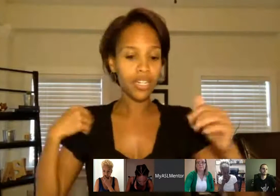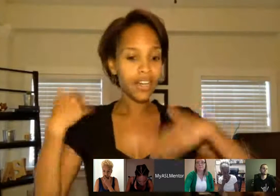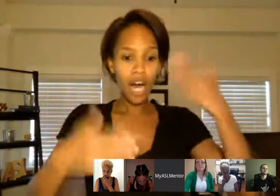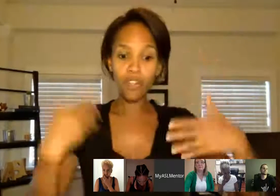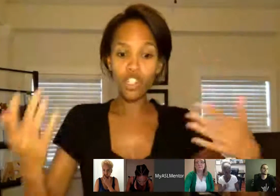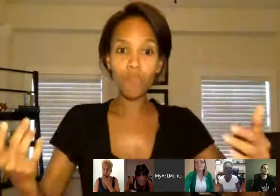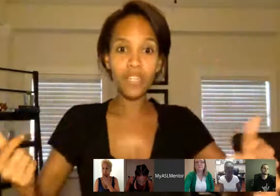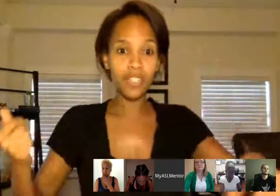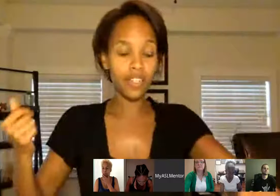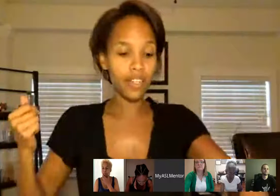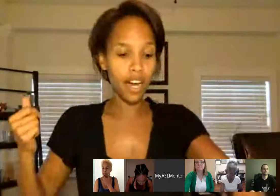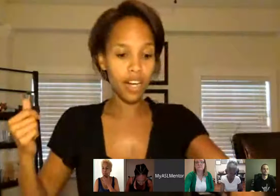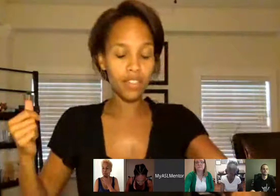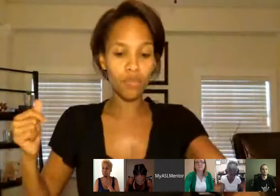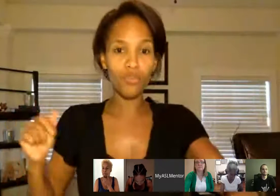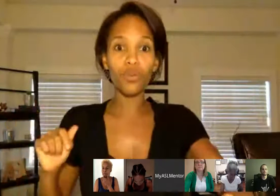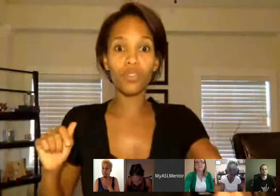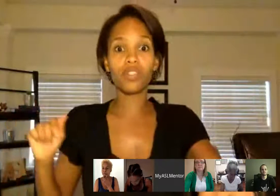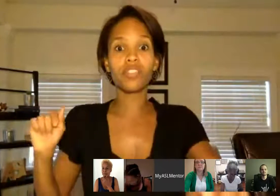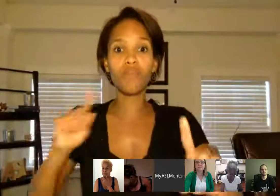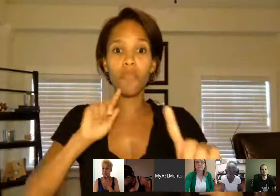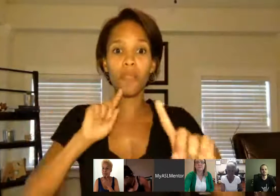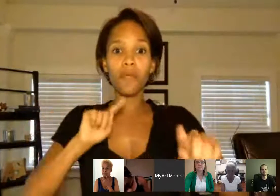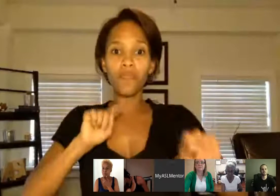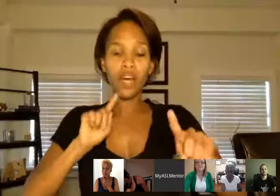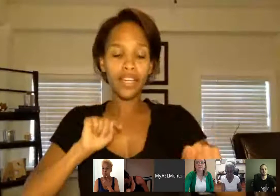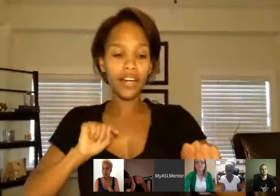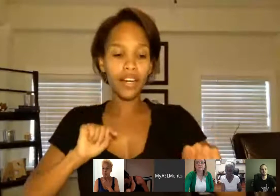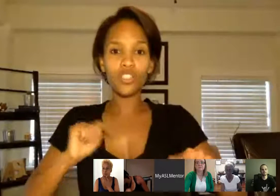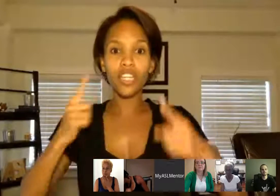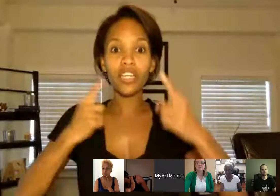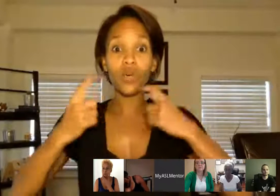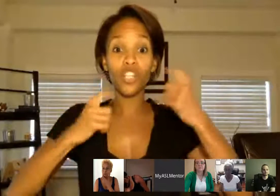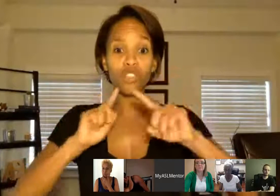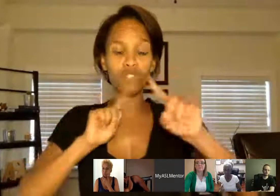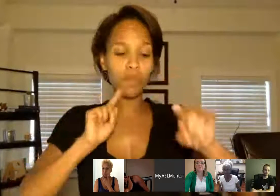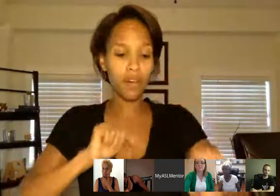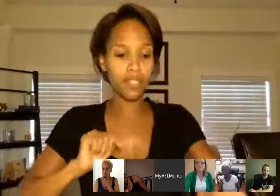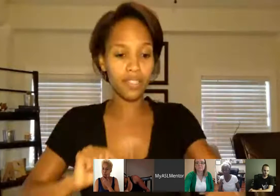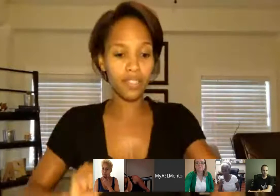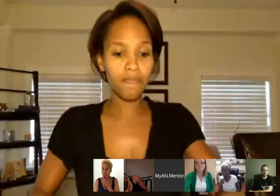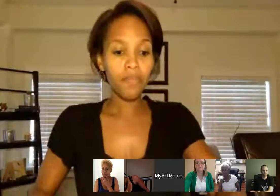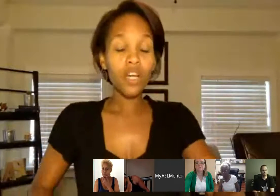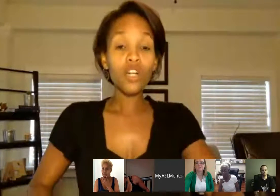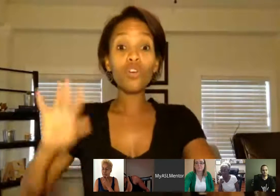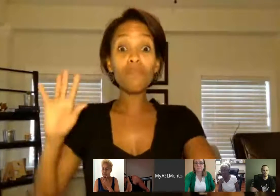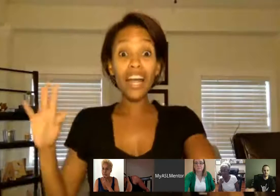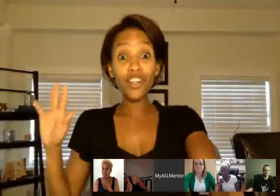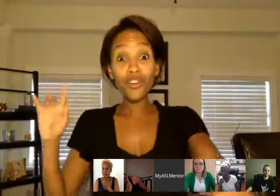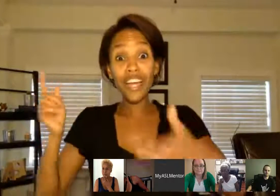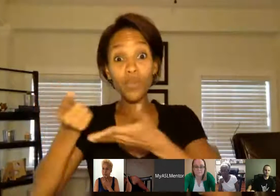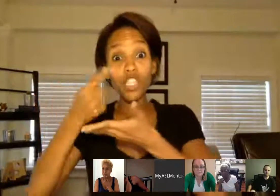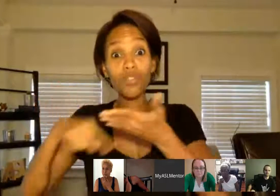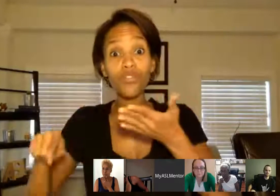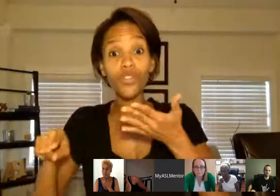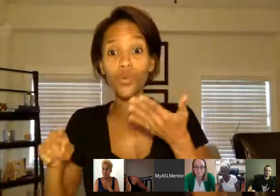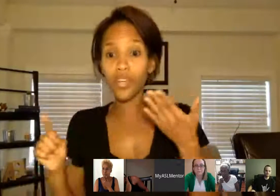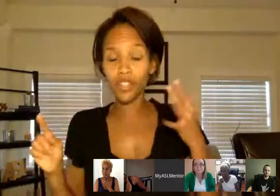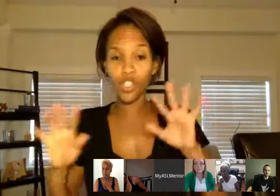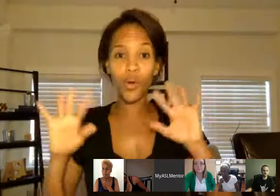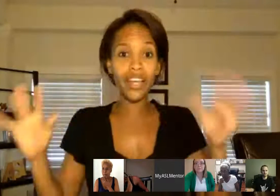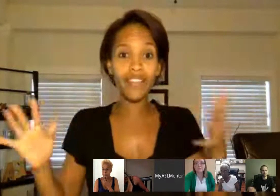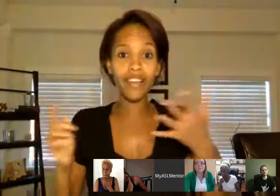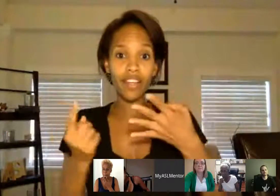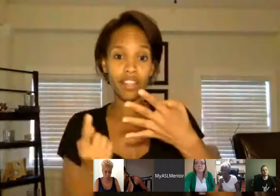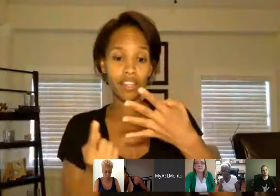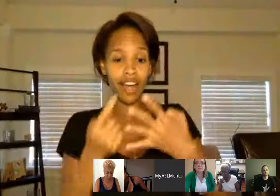so I'm going to jump into some notes and some uh, question responses. Reminder, next week is review week,